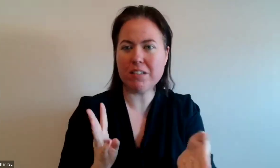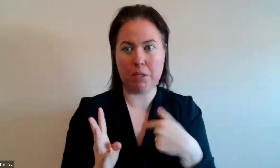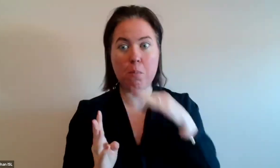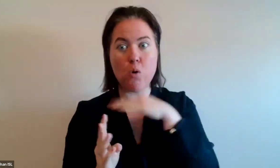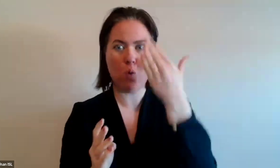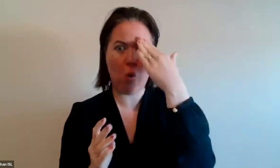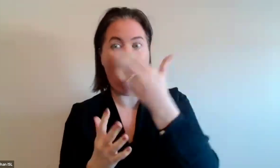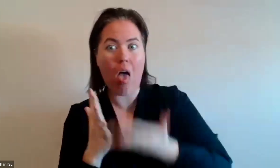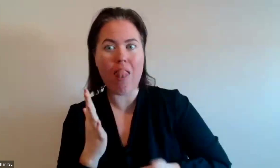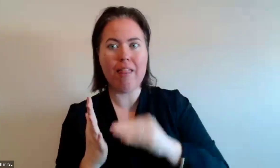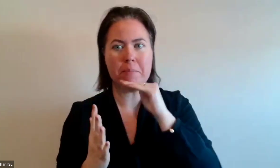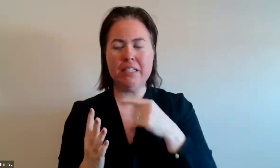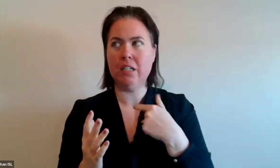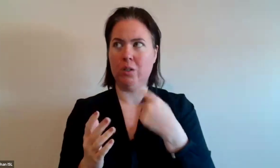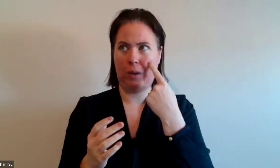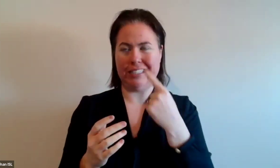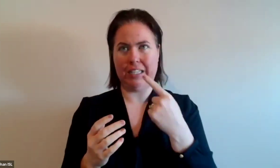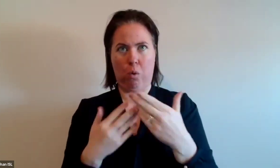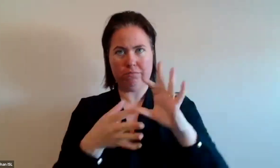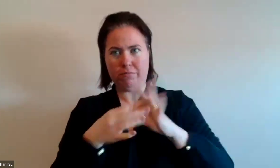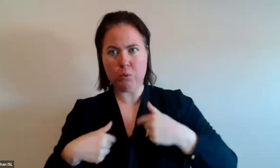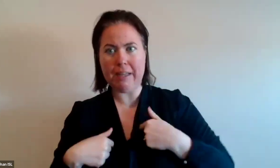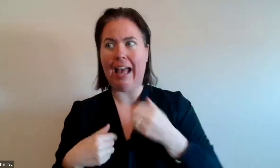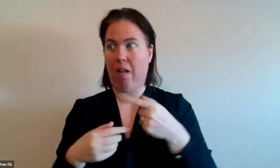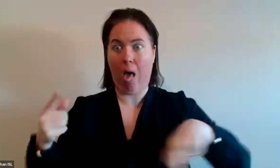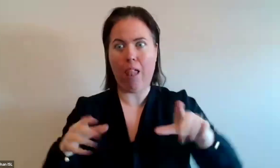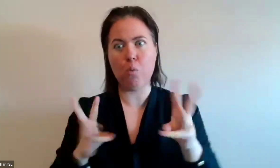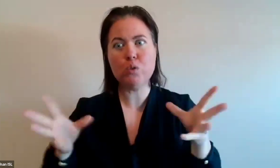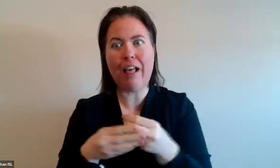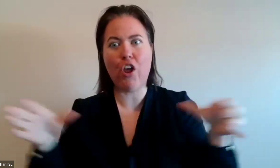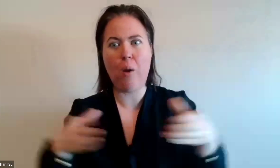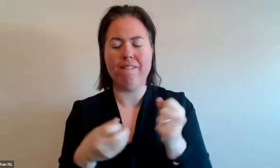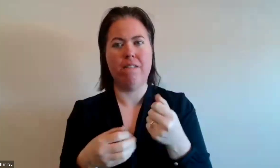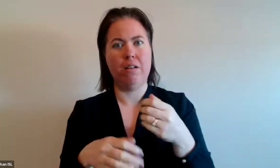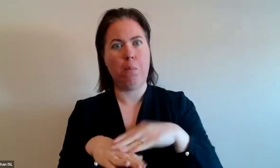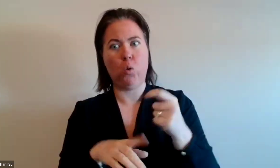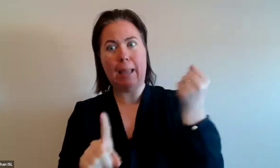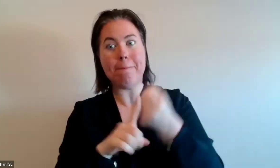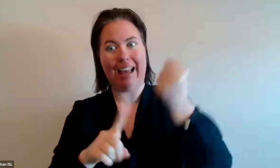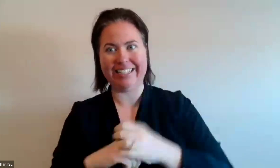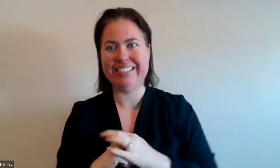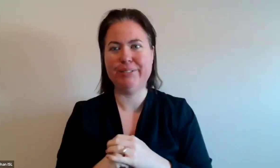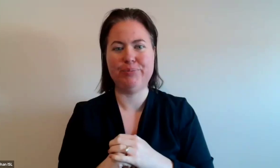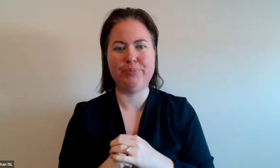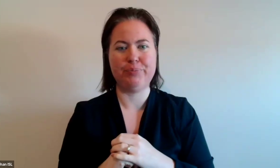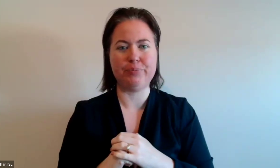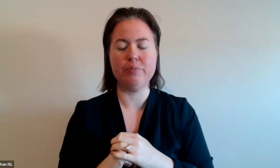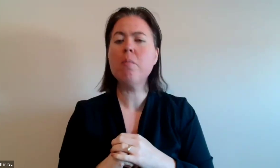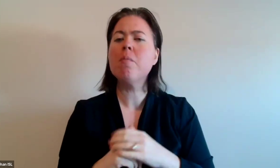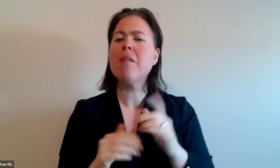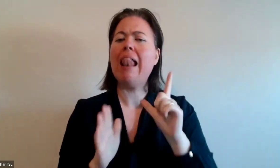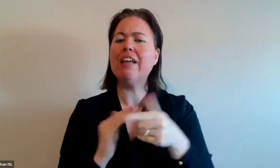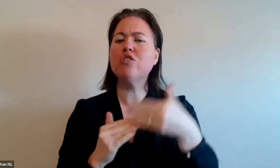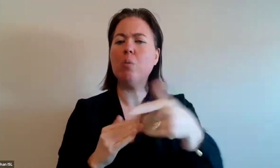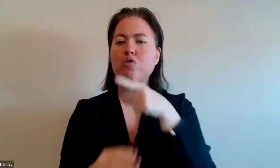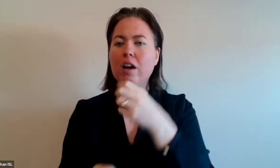can have the maximum impact that we would like to see on this process. I will be talking later on again about some more